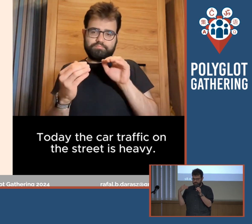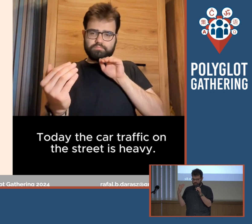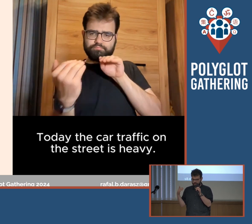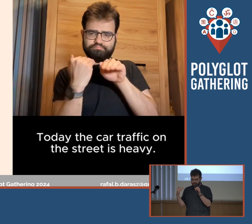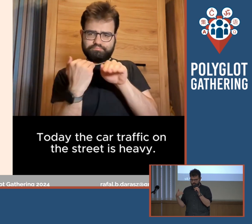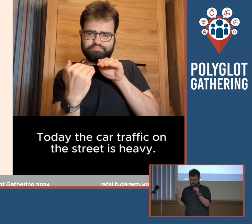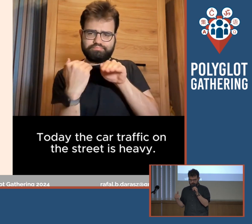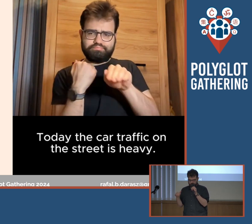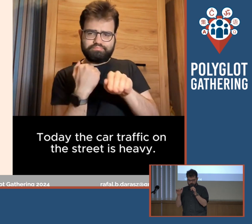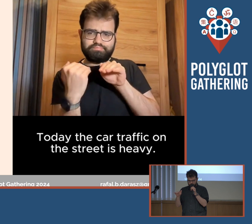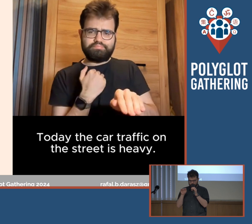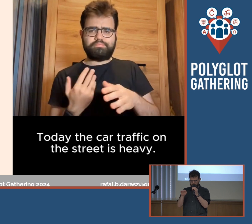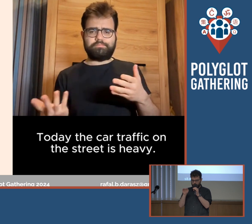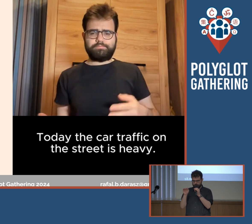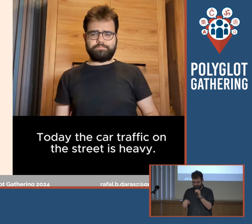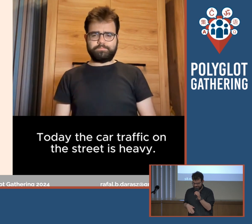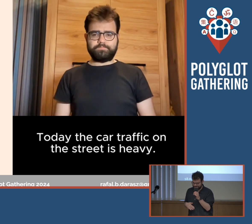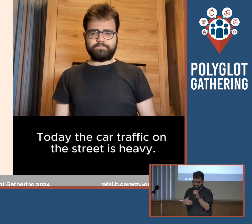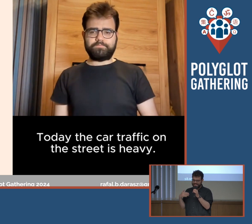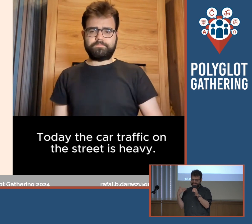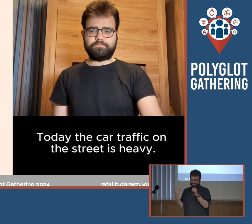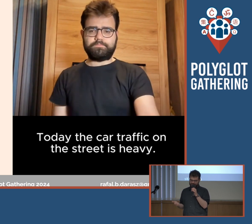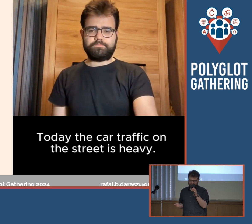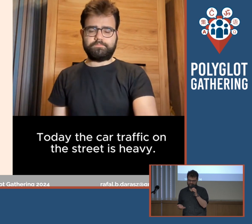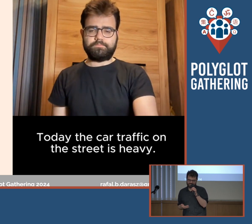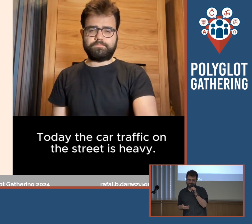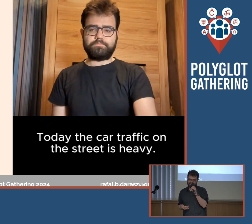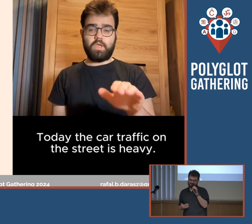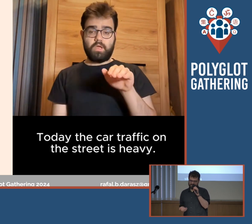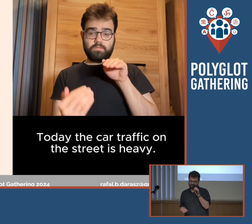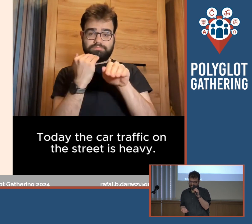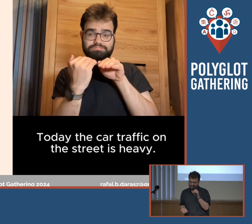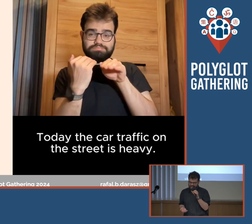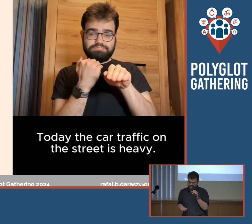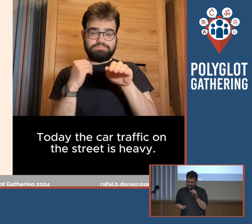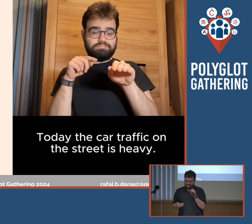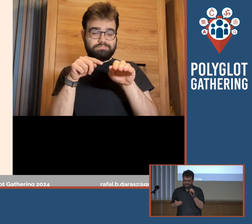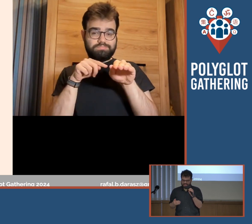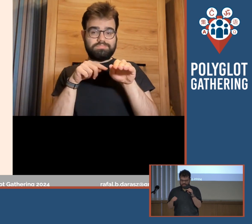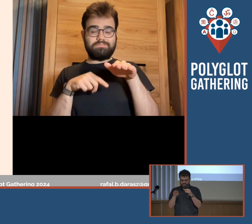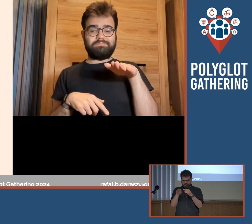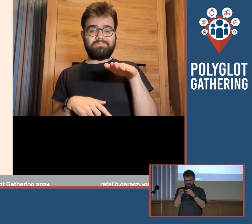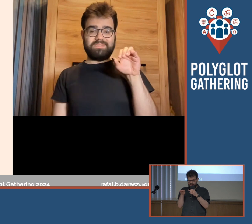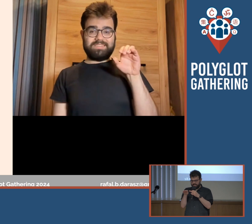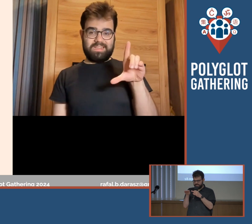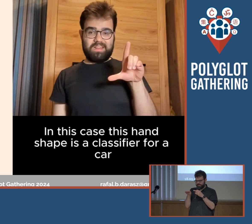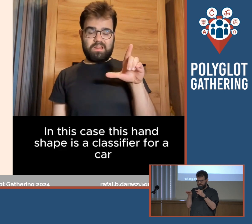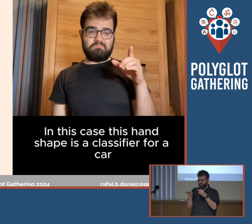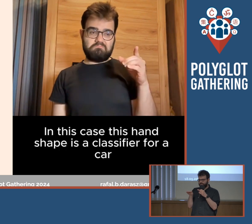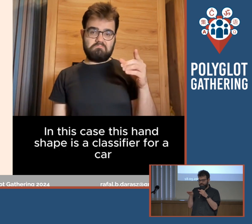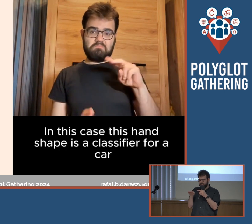there, car. So the car traffic today is heavy. So this